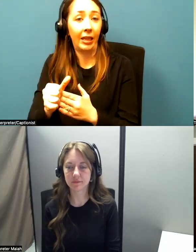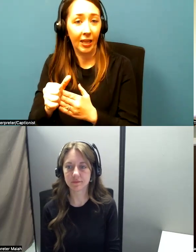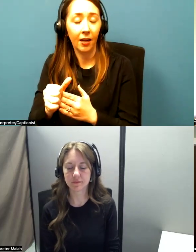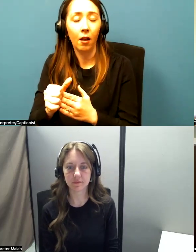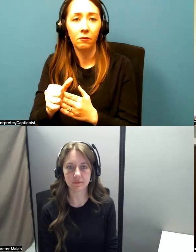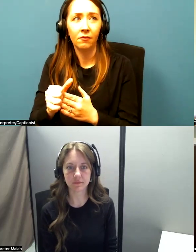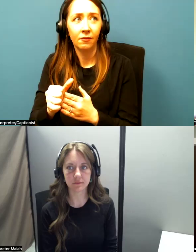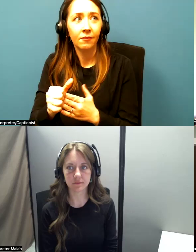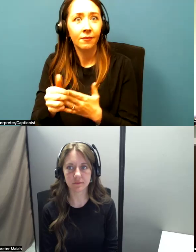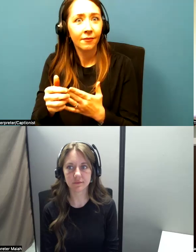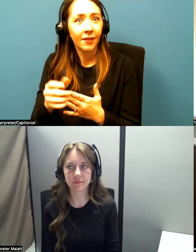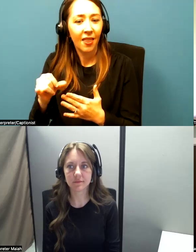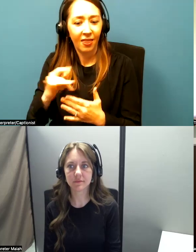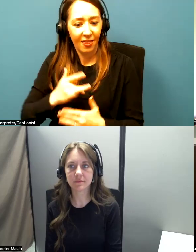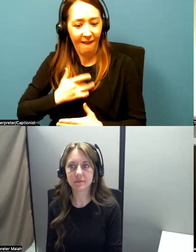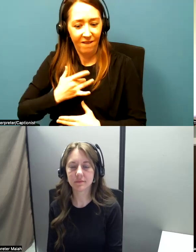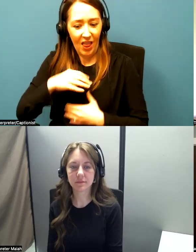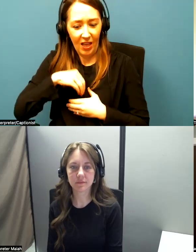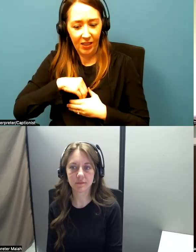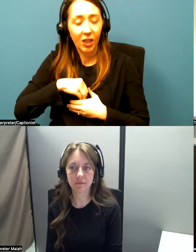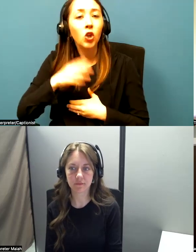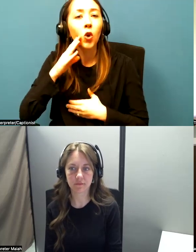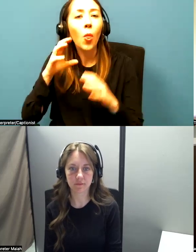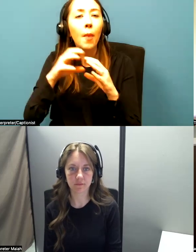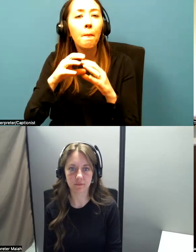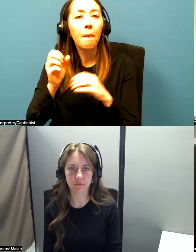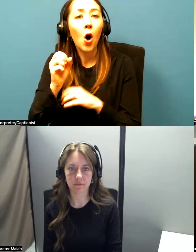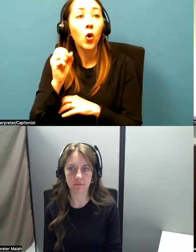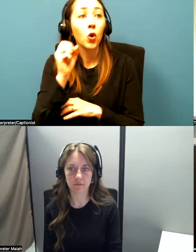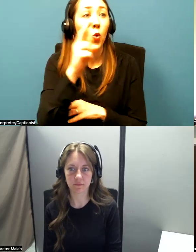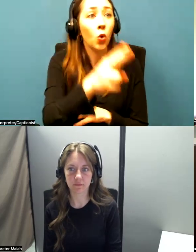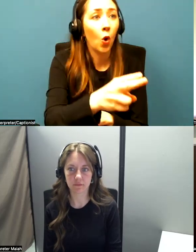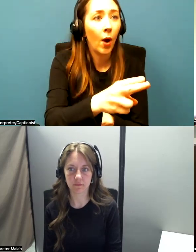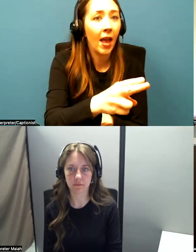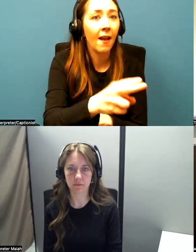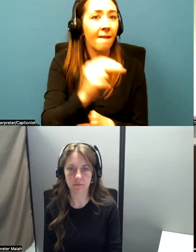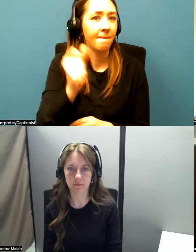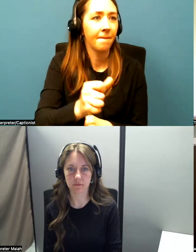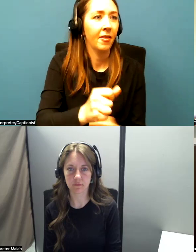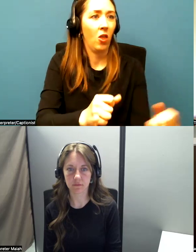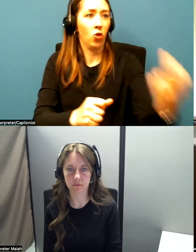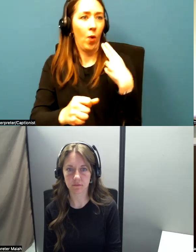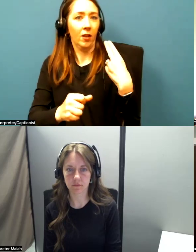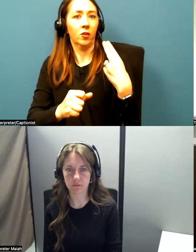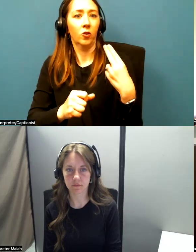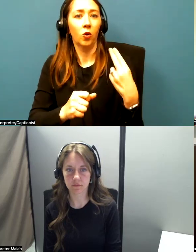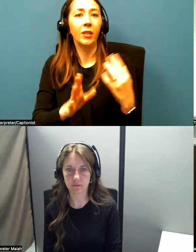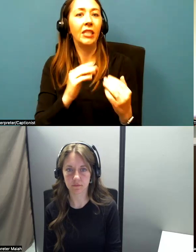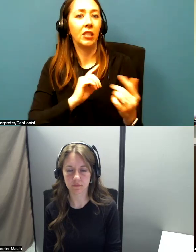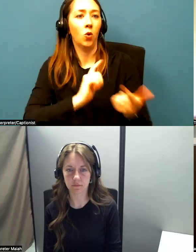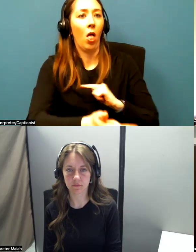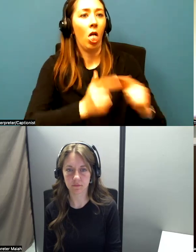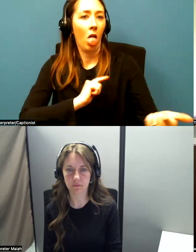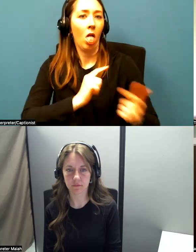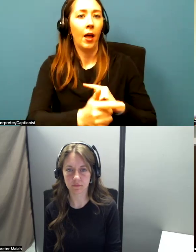it was kind of like that feeling like when you throw the ball, they throw it back just as hard. Like she did